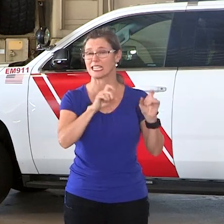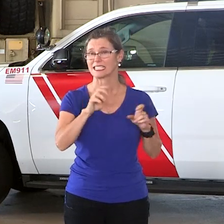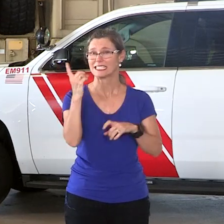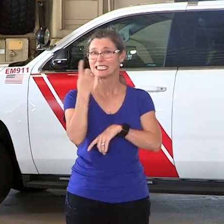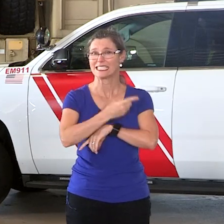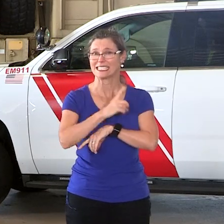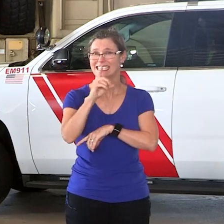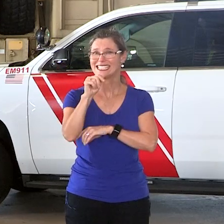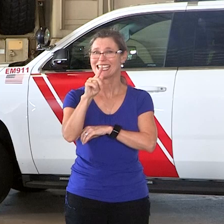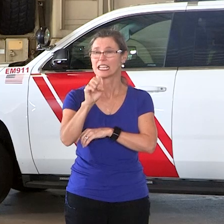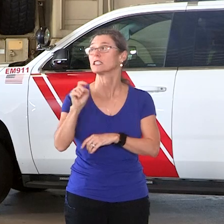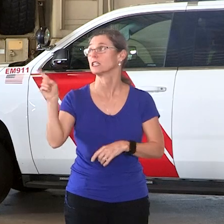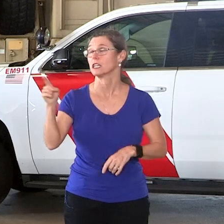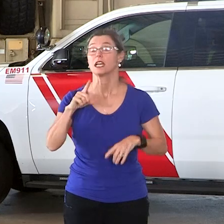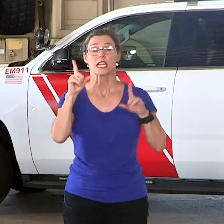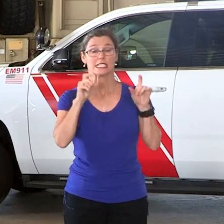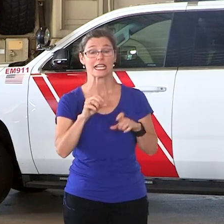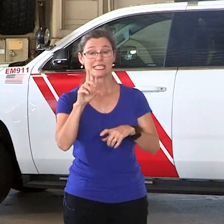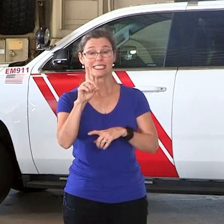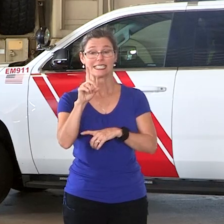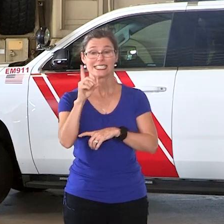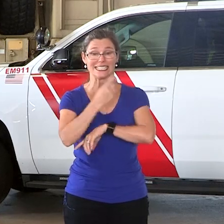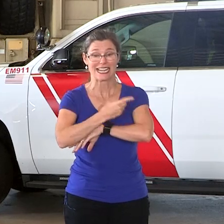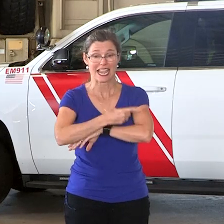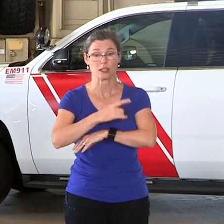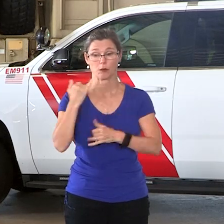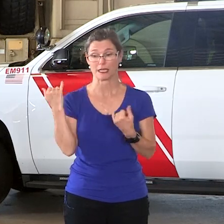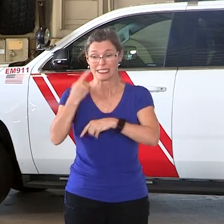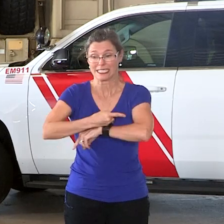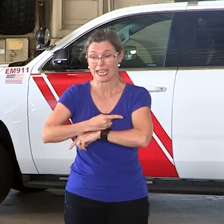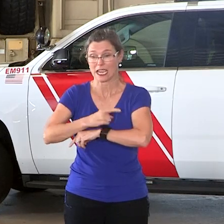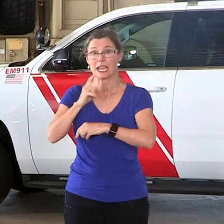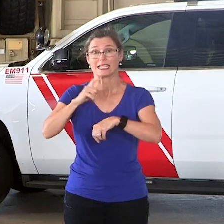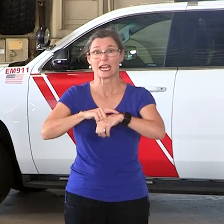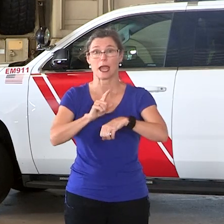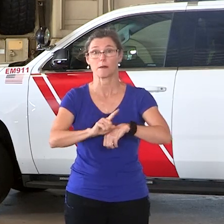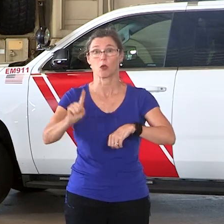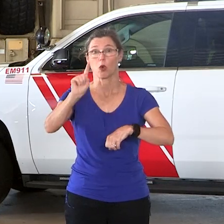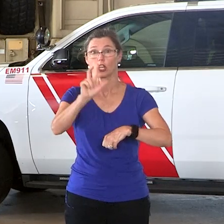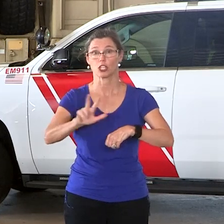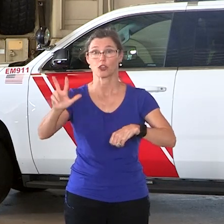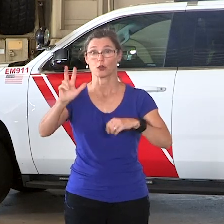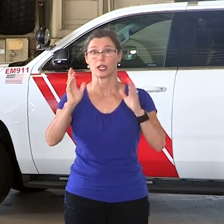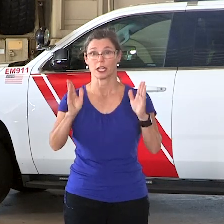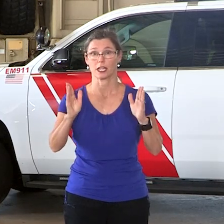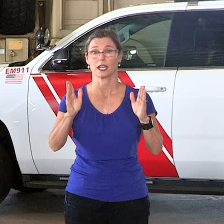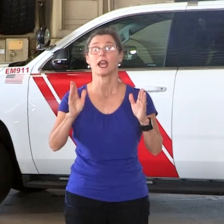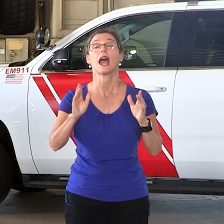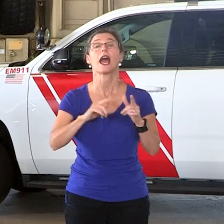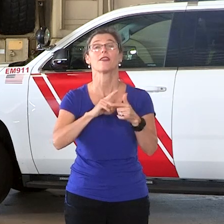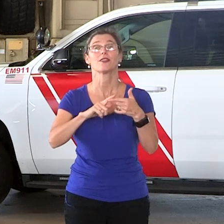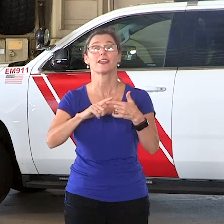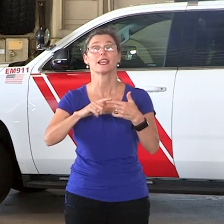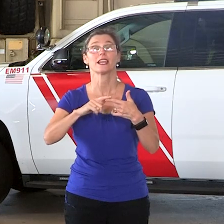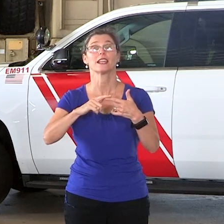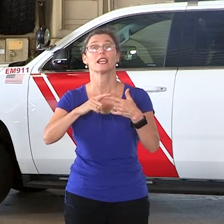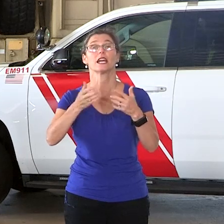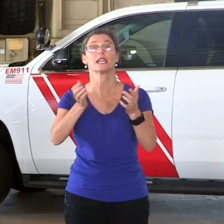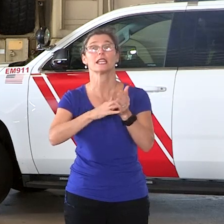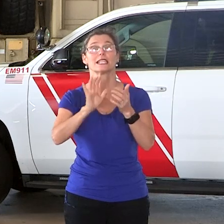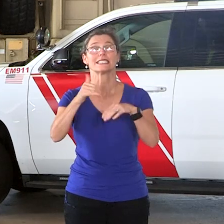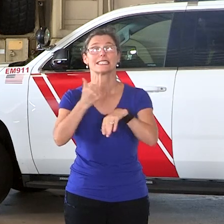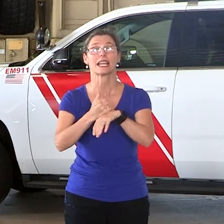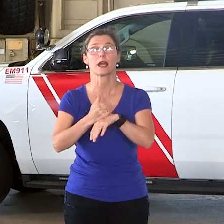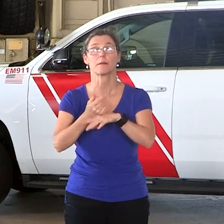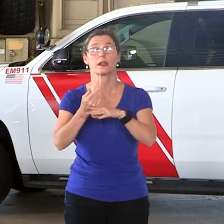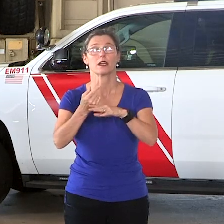today. The testing dates will be today from 1 to 3, and they will resume again on Tuesday at